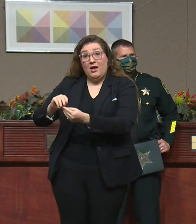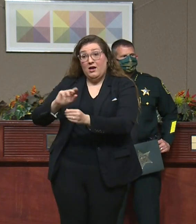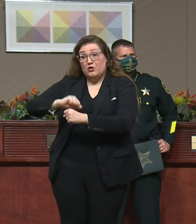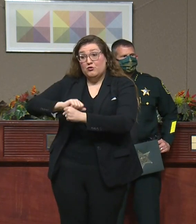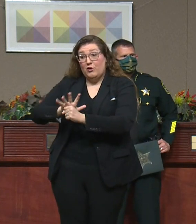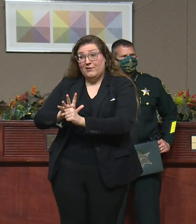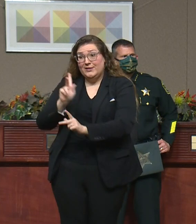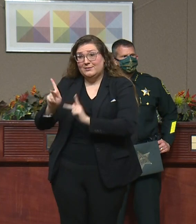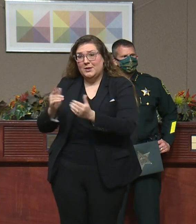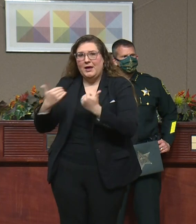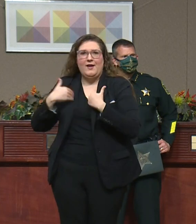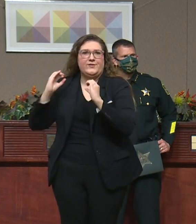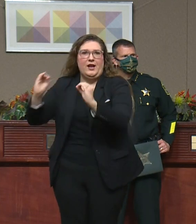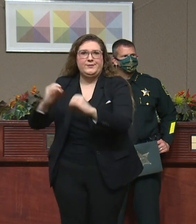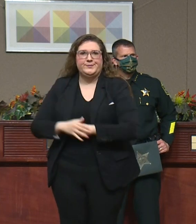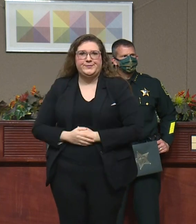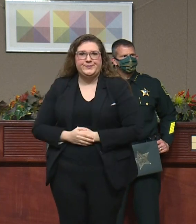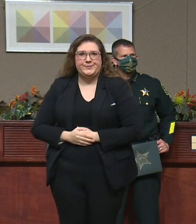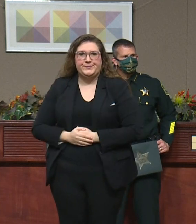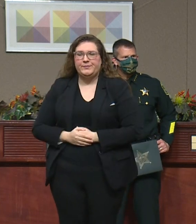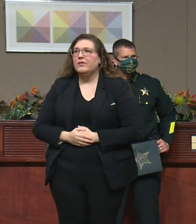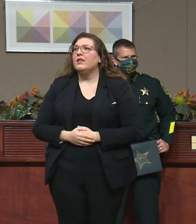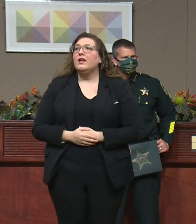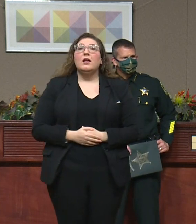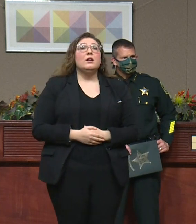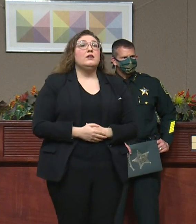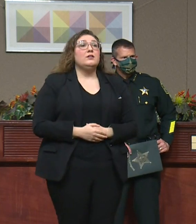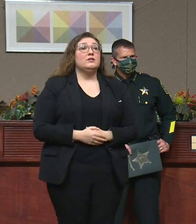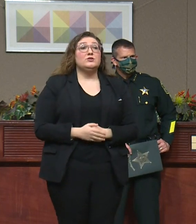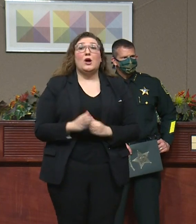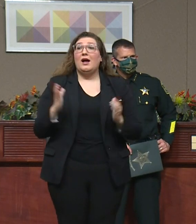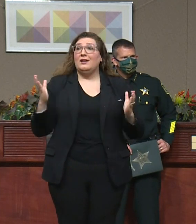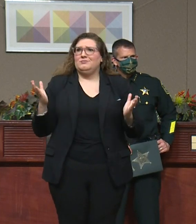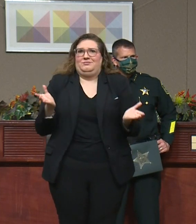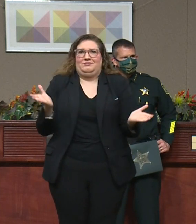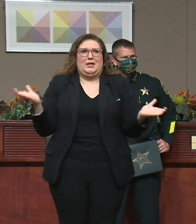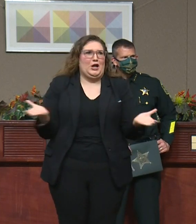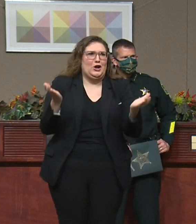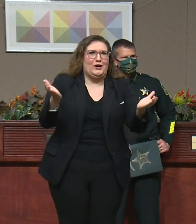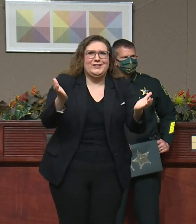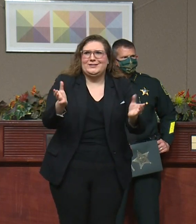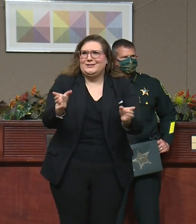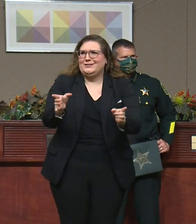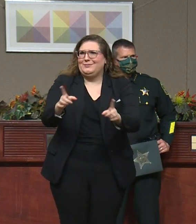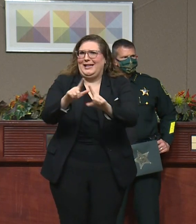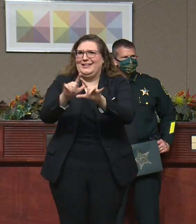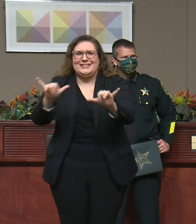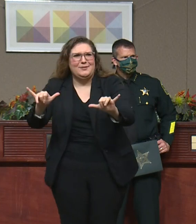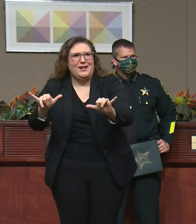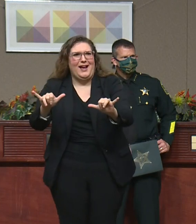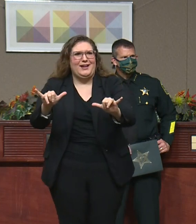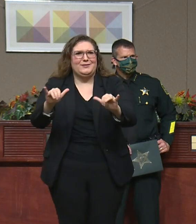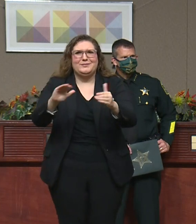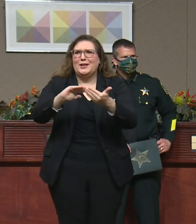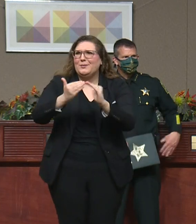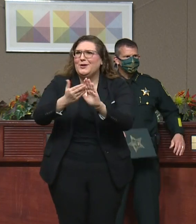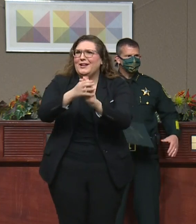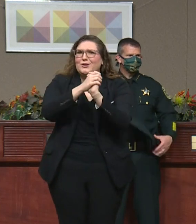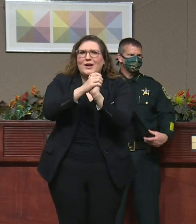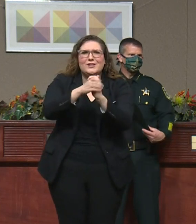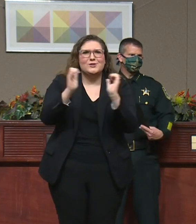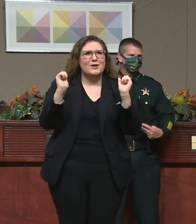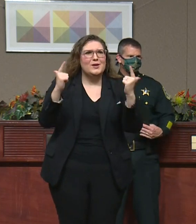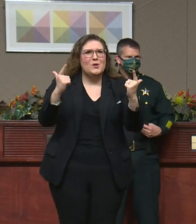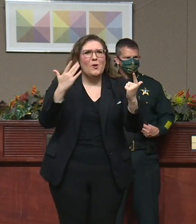Again, I want to encourage and congratulate also our community for taking all the steps needed to control